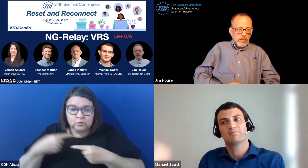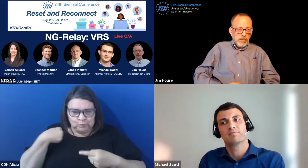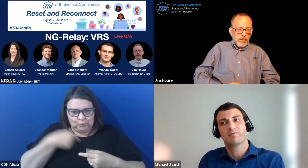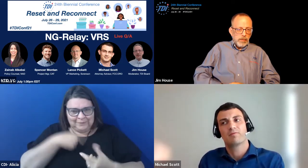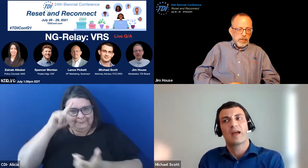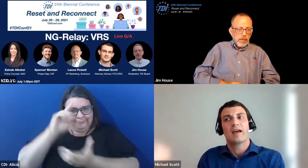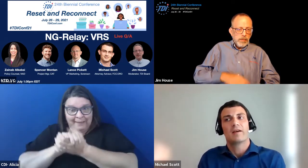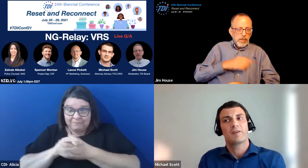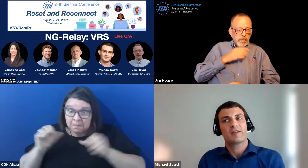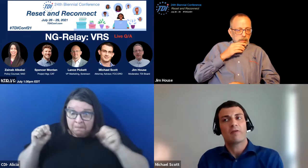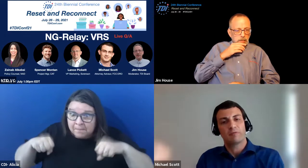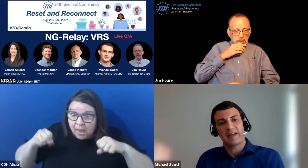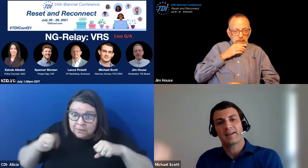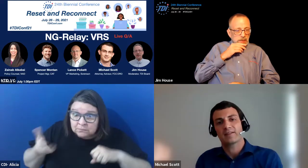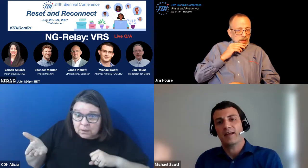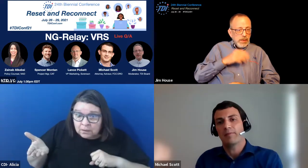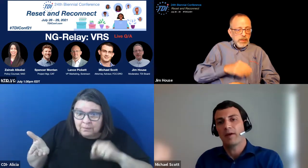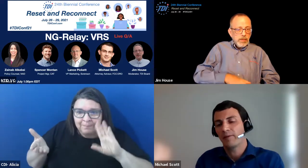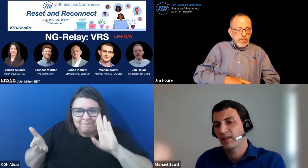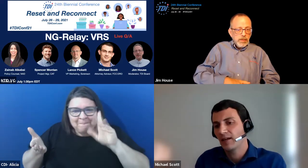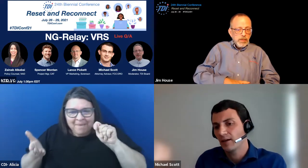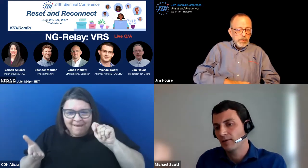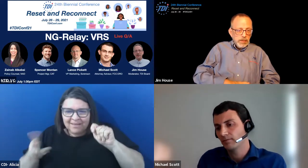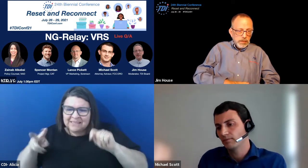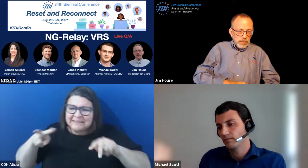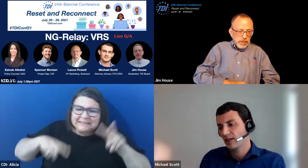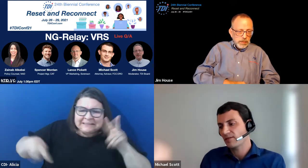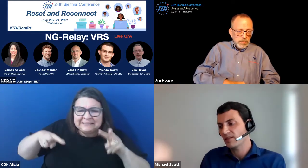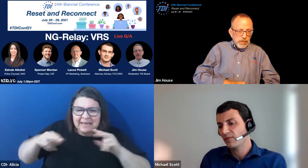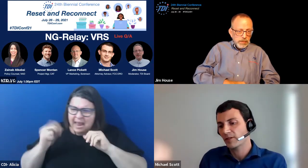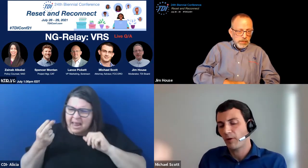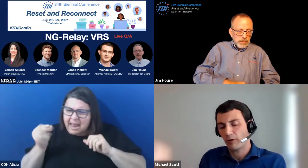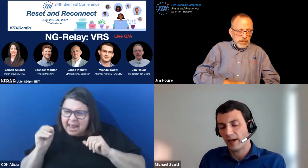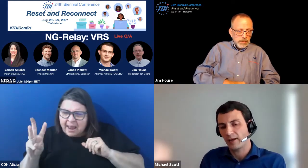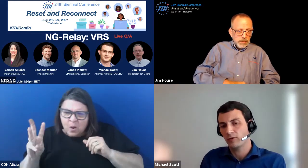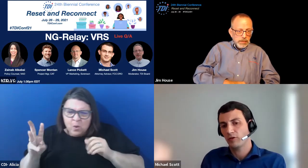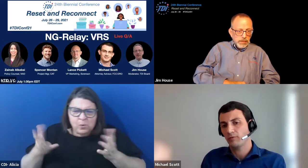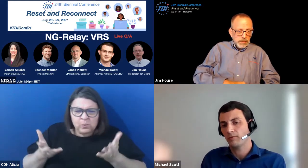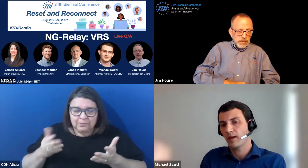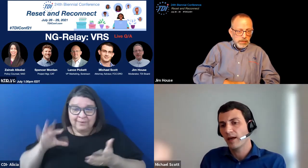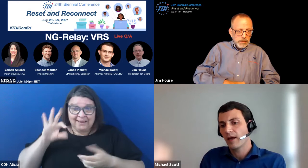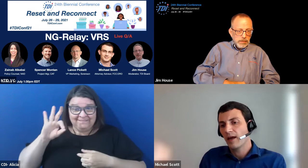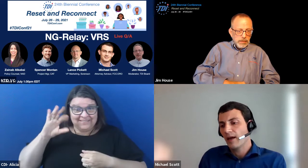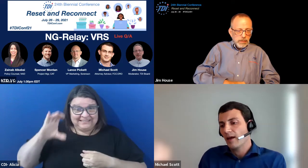haven't figured out that next step. I mean, the FCC for its part had